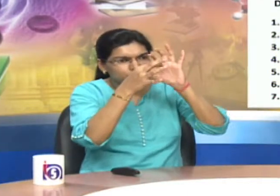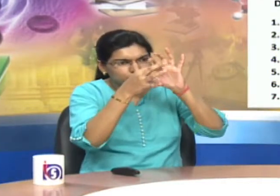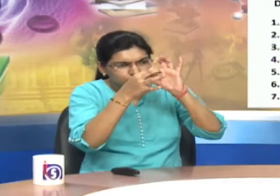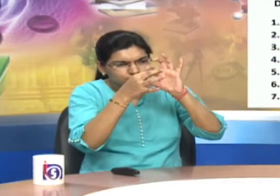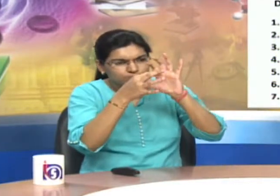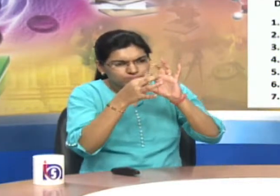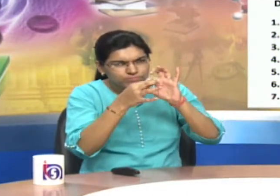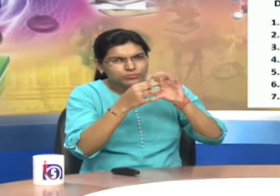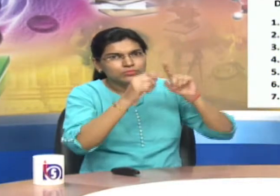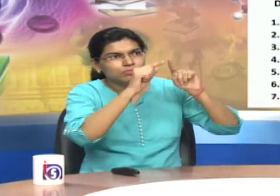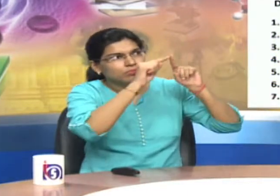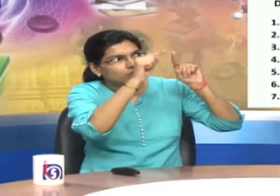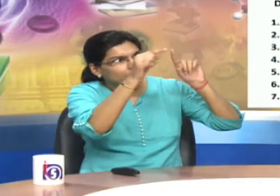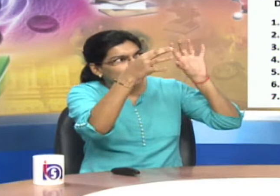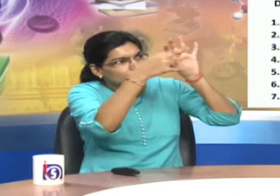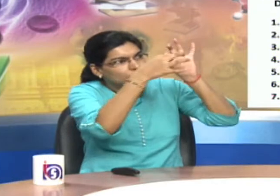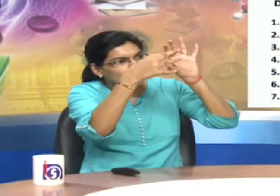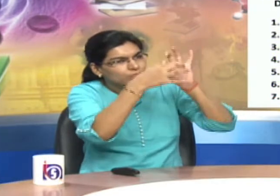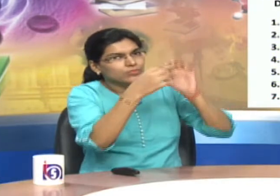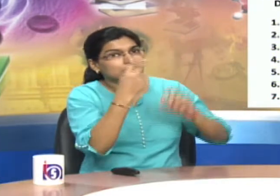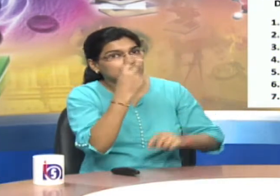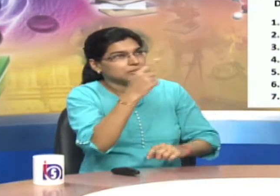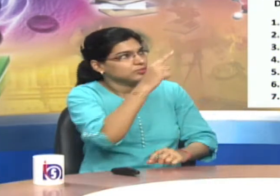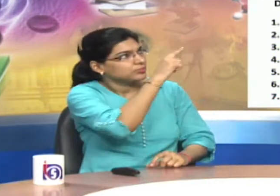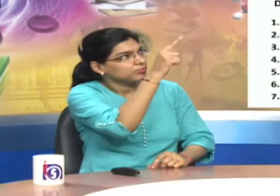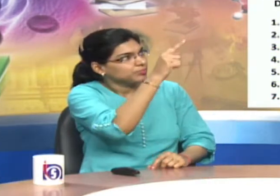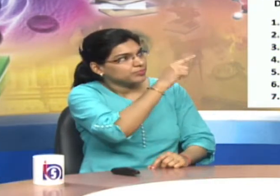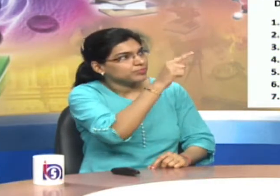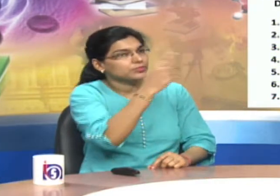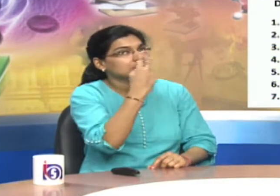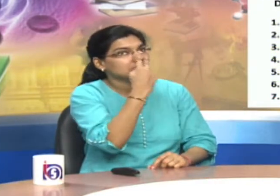In the screen also you can see, and all are interconnected.